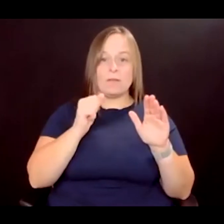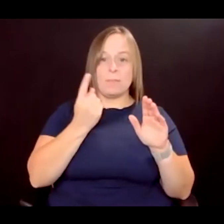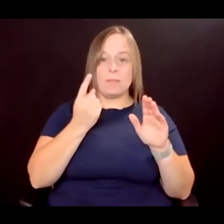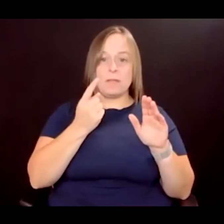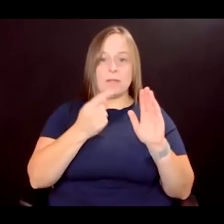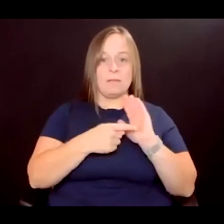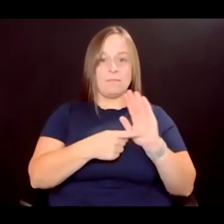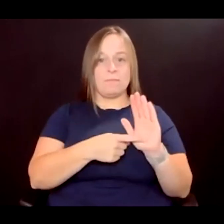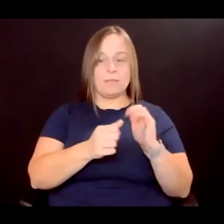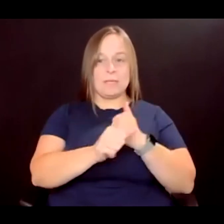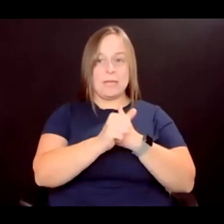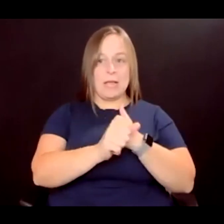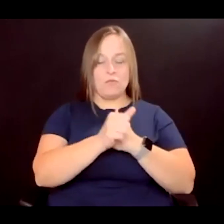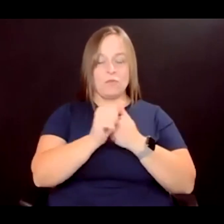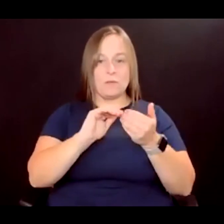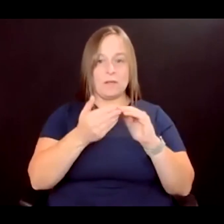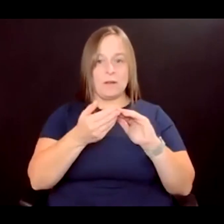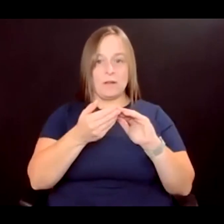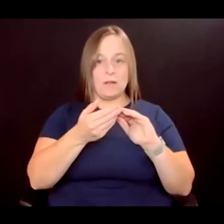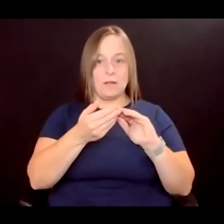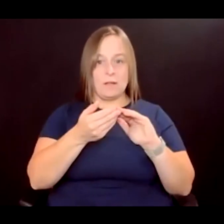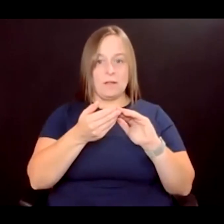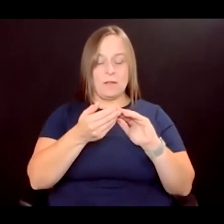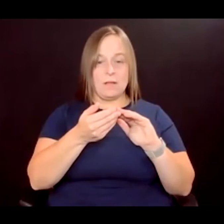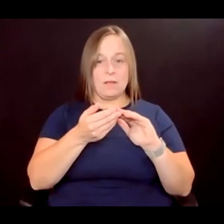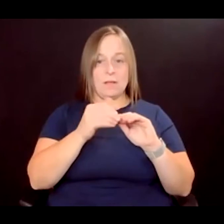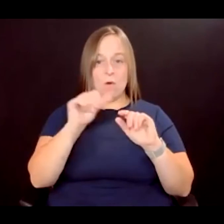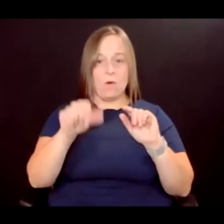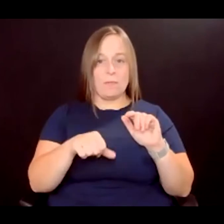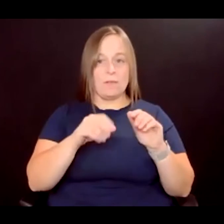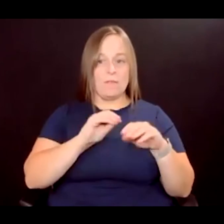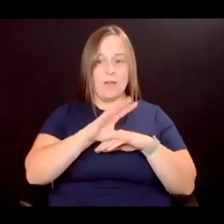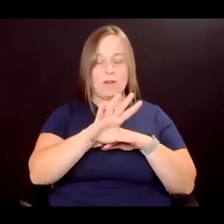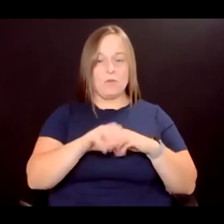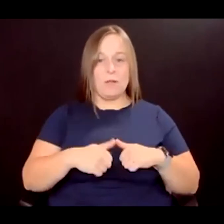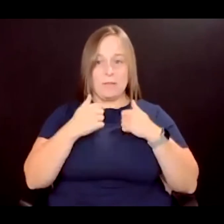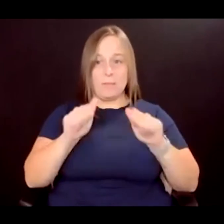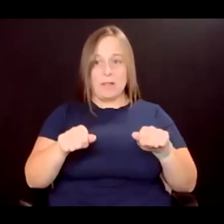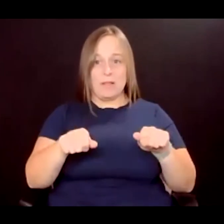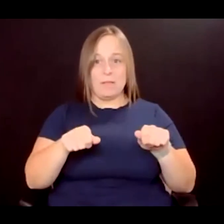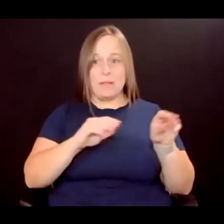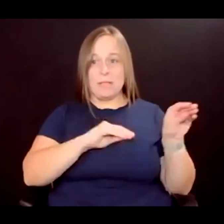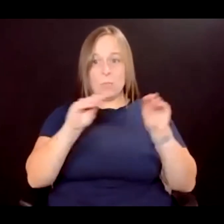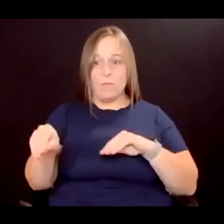of necessity, if I want to go somewhere, if it's close at hand, I walk. And